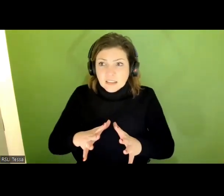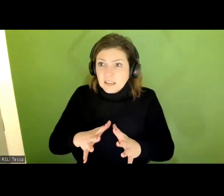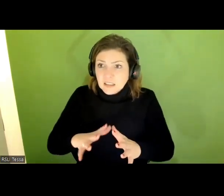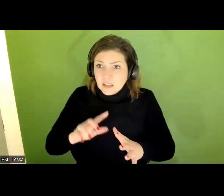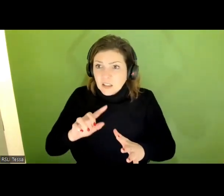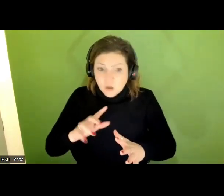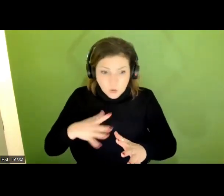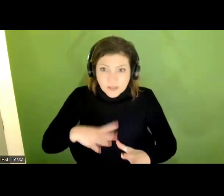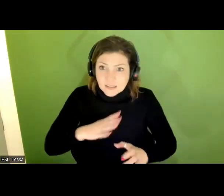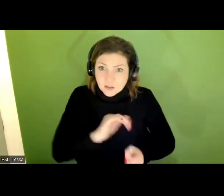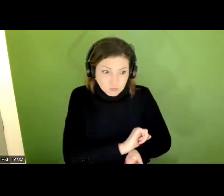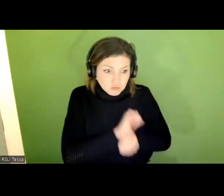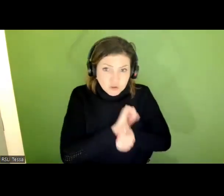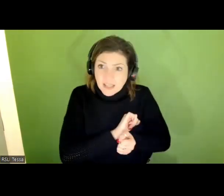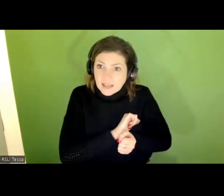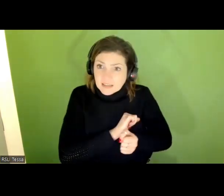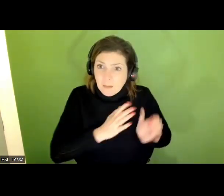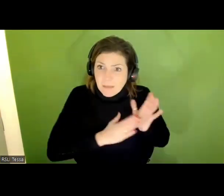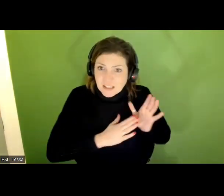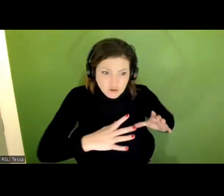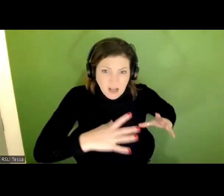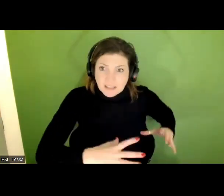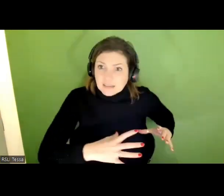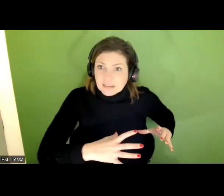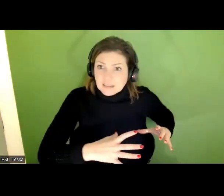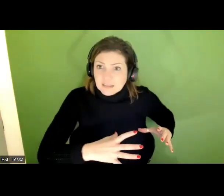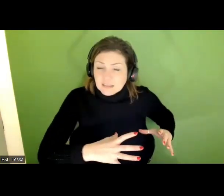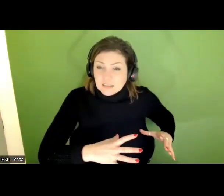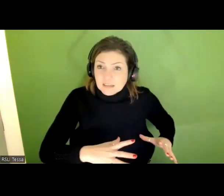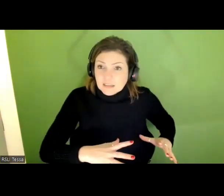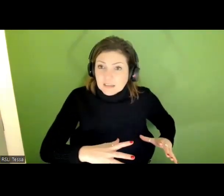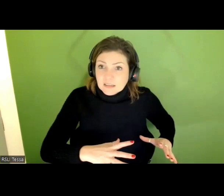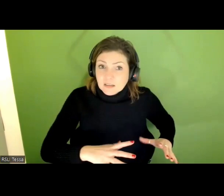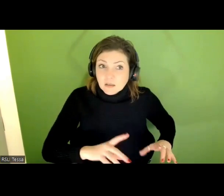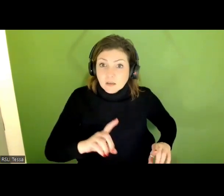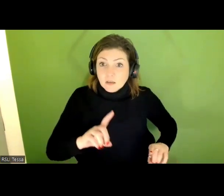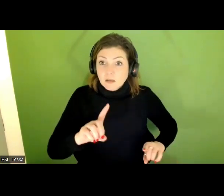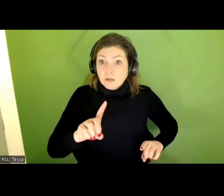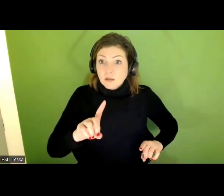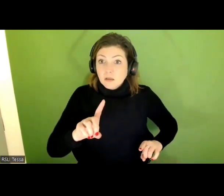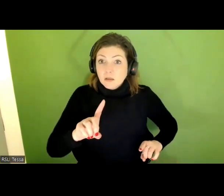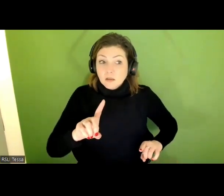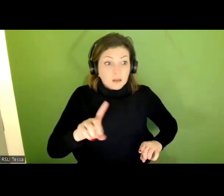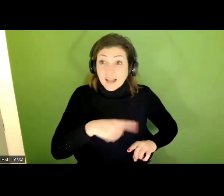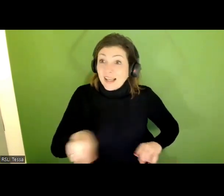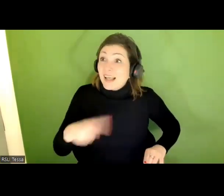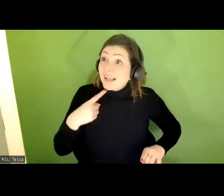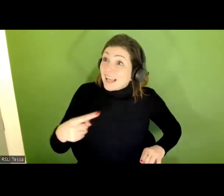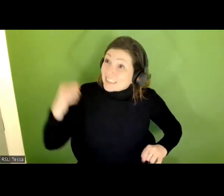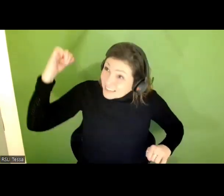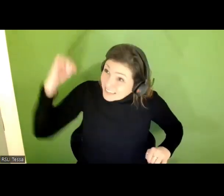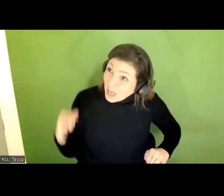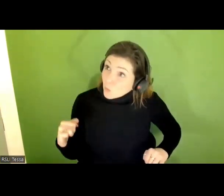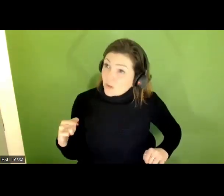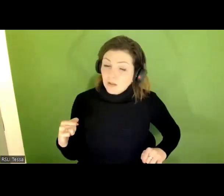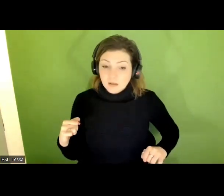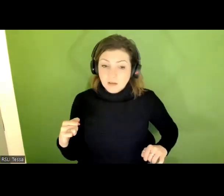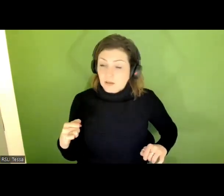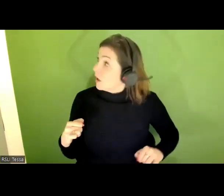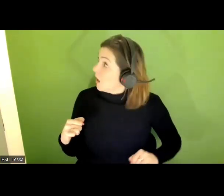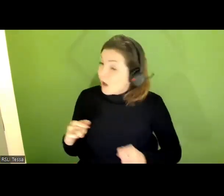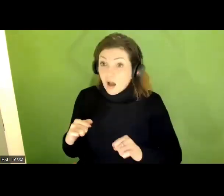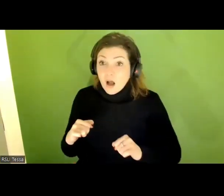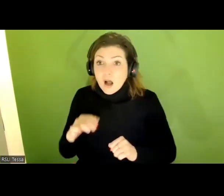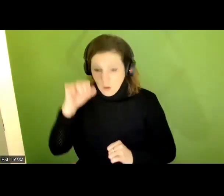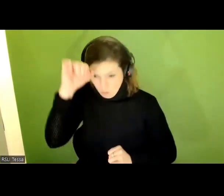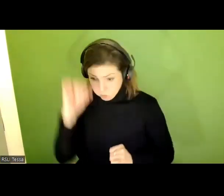come to collect with their scraping metal claws. And then, "Get down!" Jay shouted from behind them. There was no